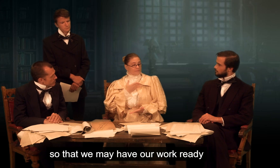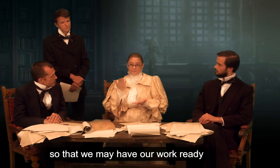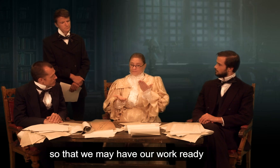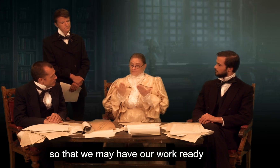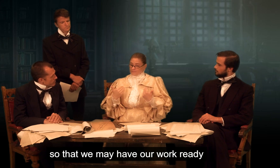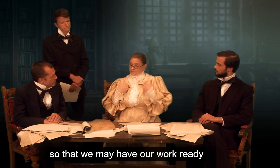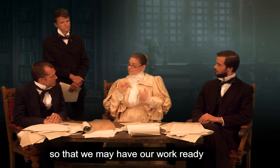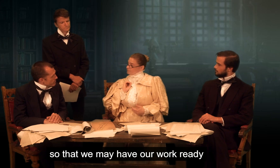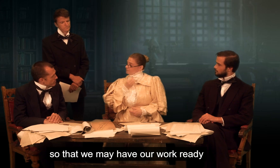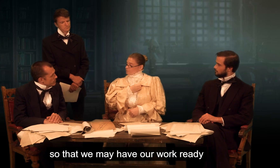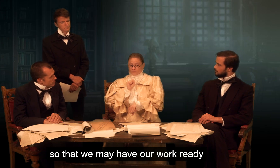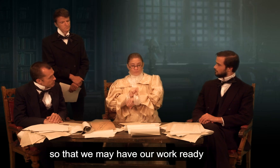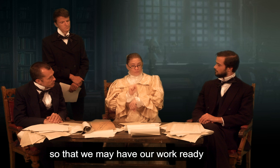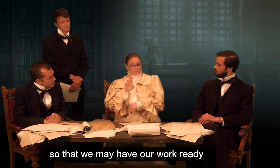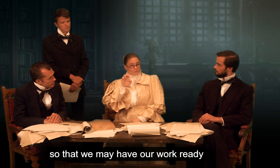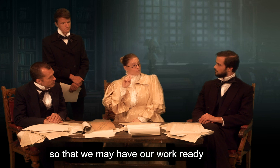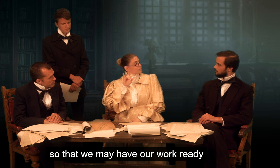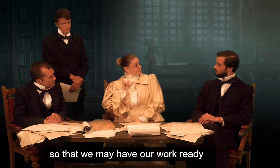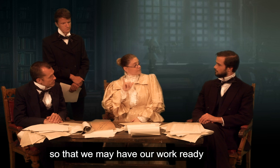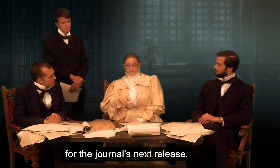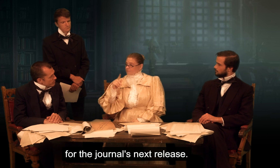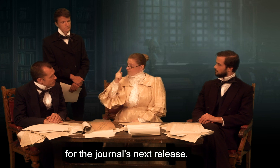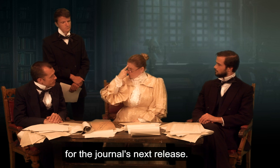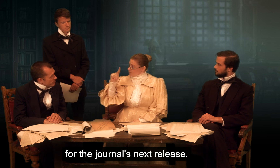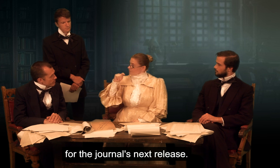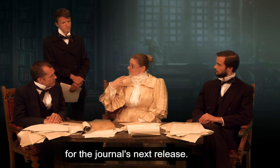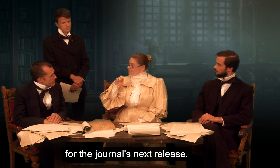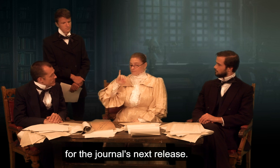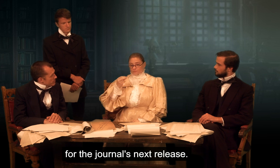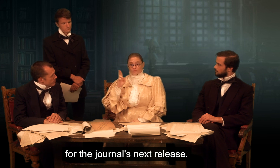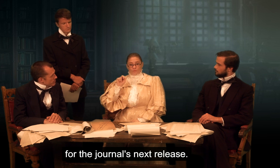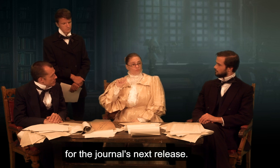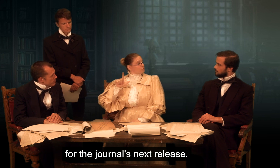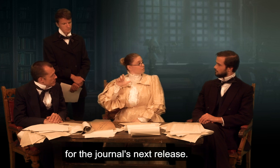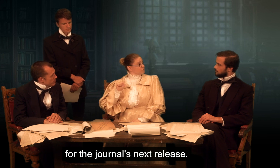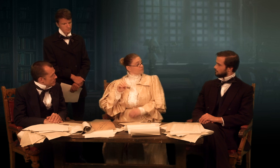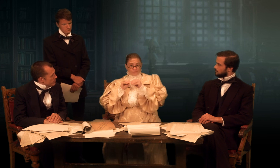so that we may have our work ready for the journal's next release.